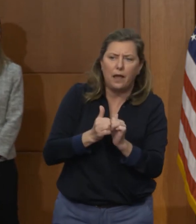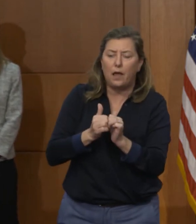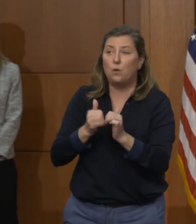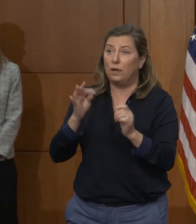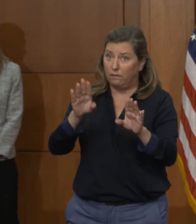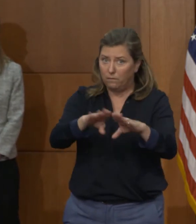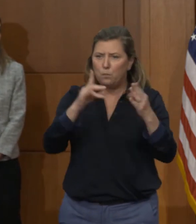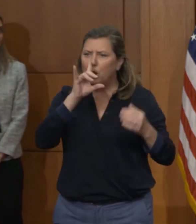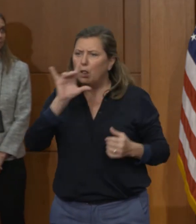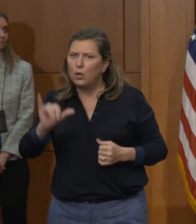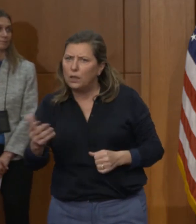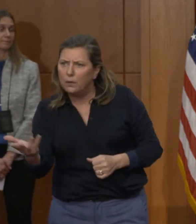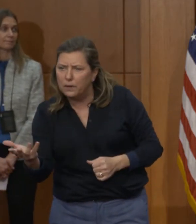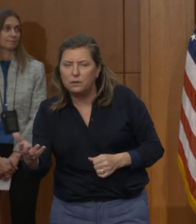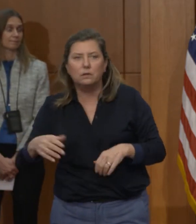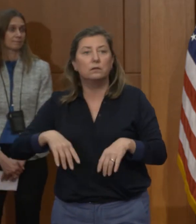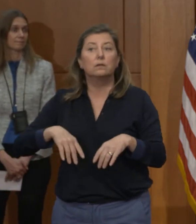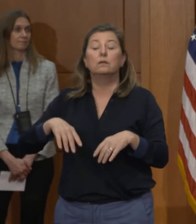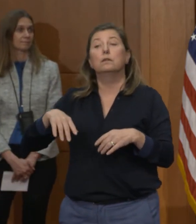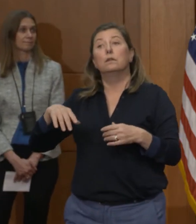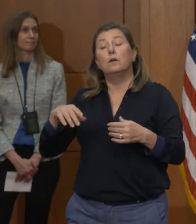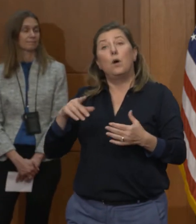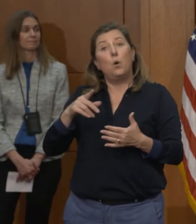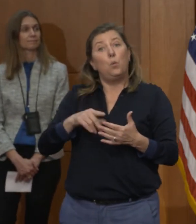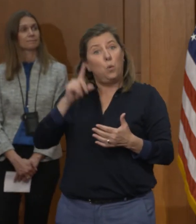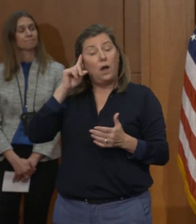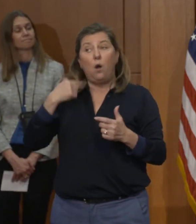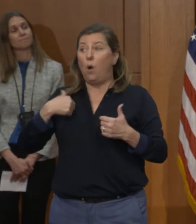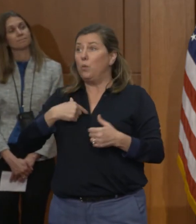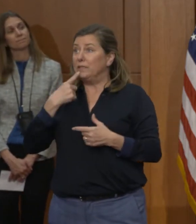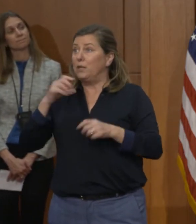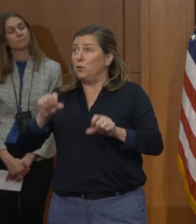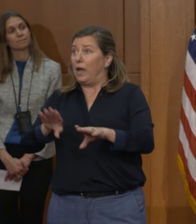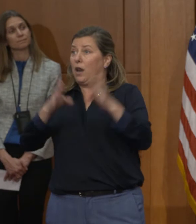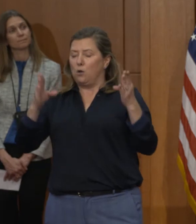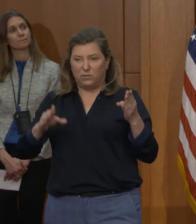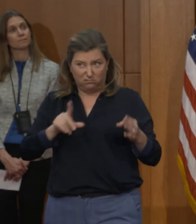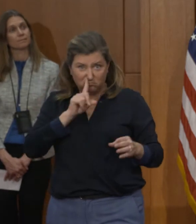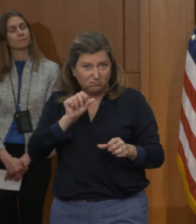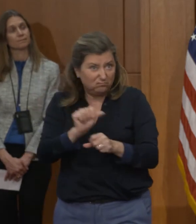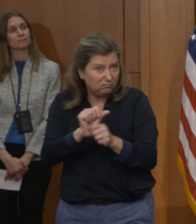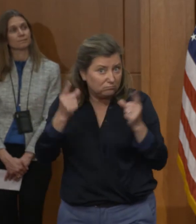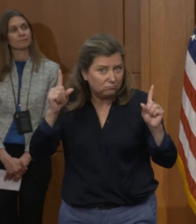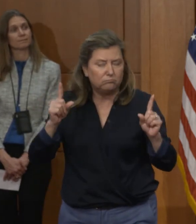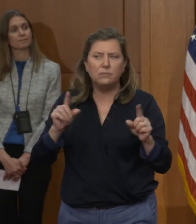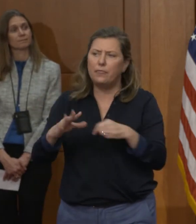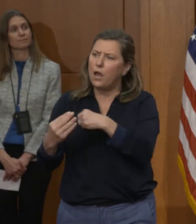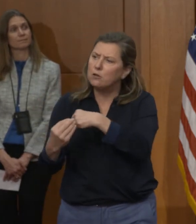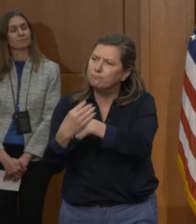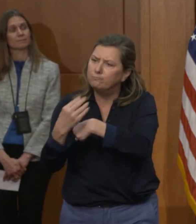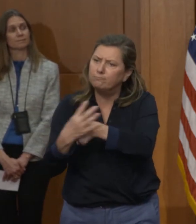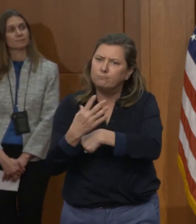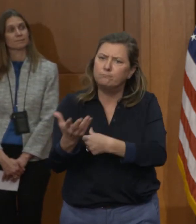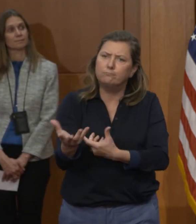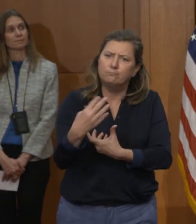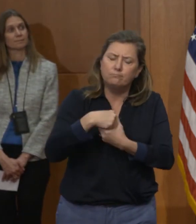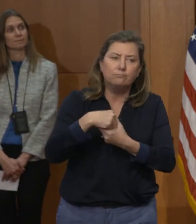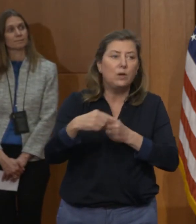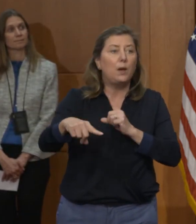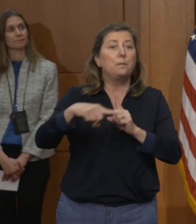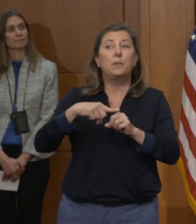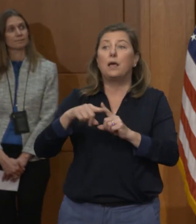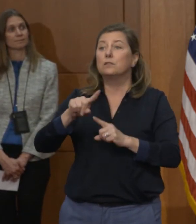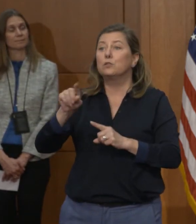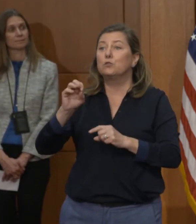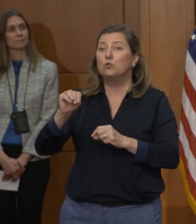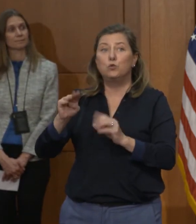ground? What is practical in real life and what is not? We will use their input as well as input from dozens of